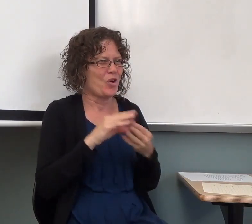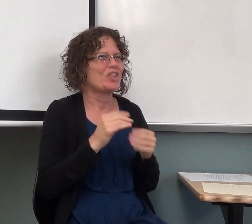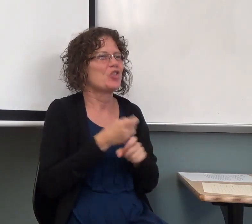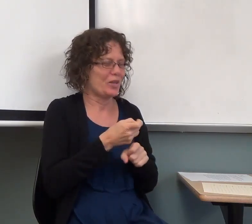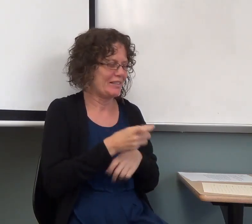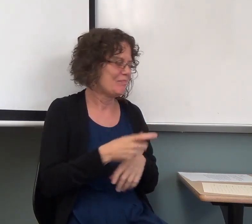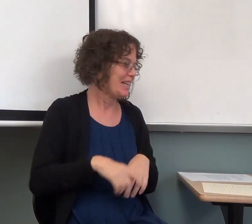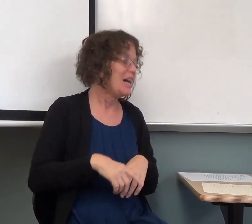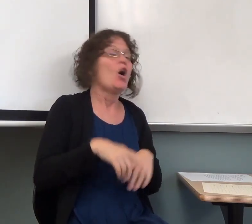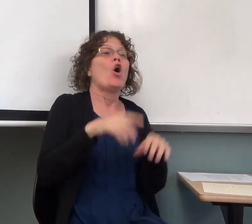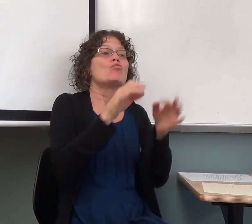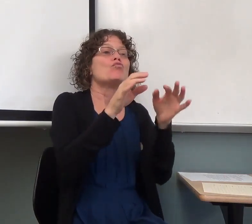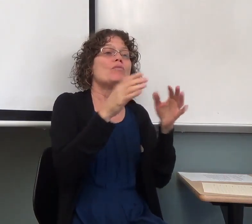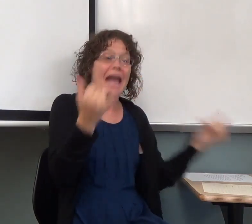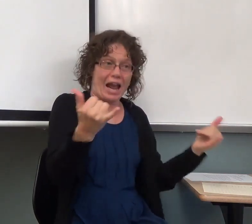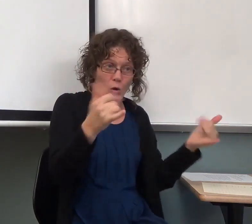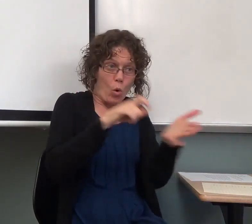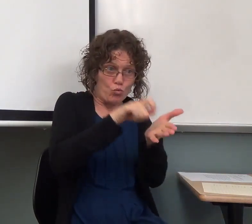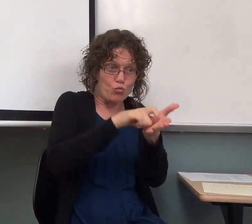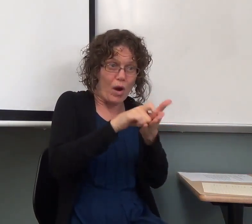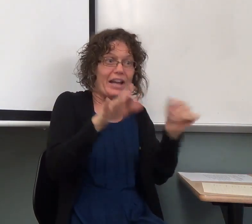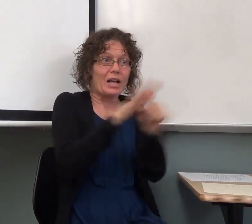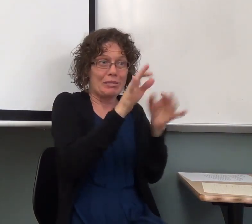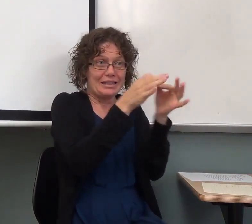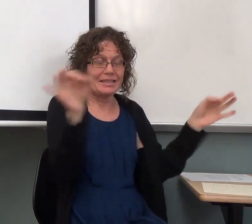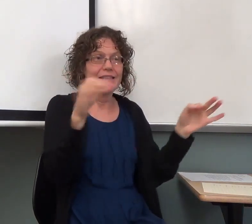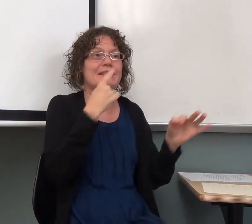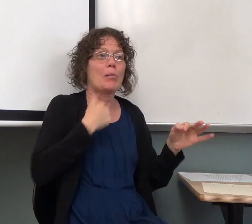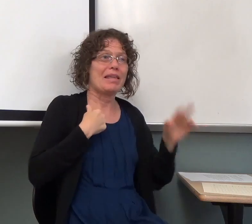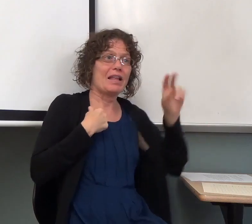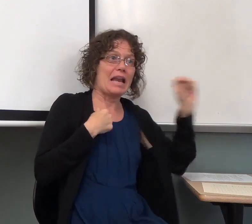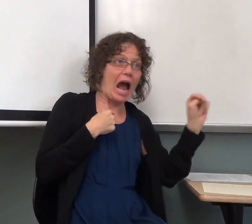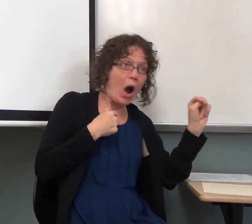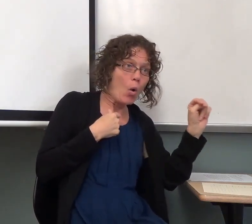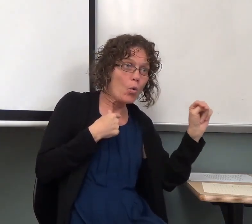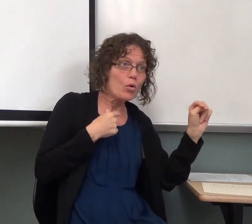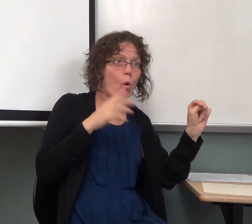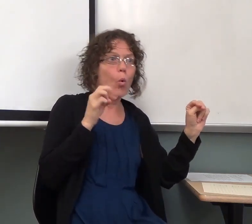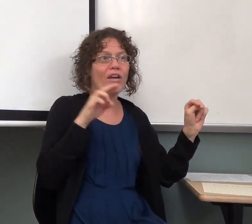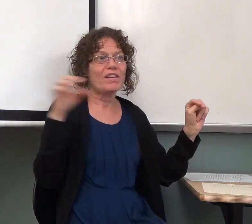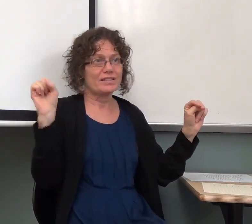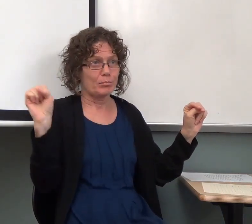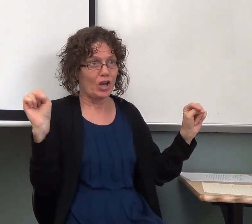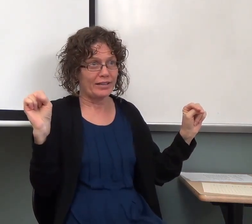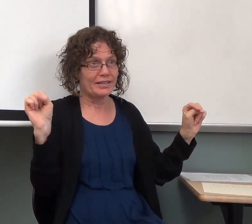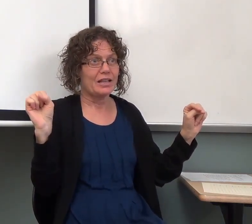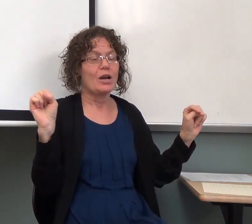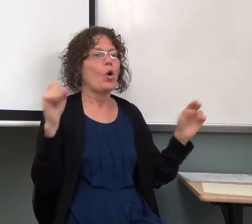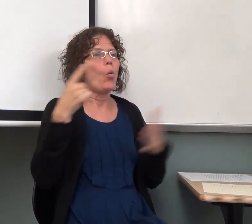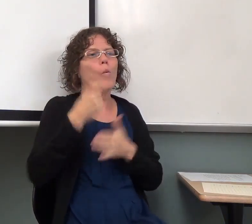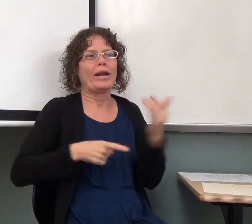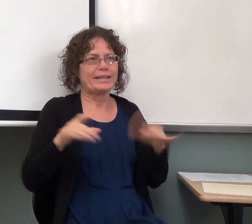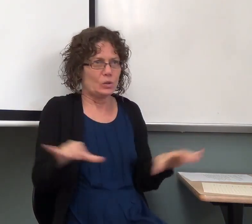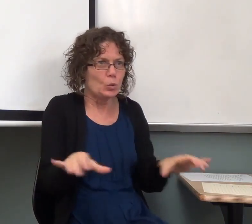want you to tell me the noun or subject and what it's doing, something it does,